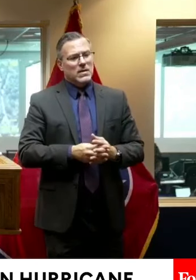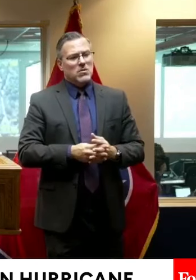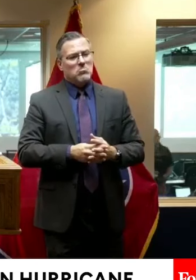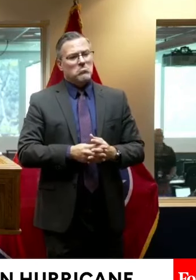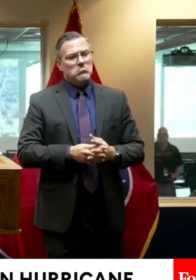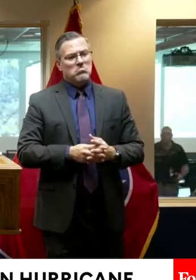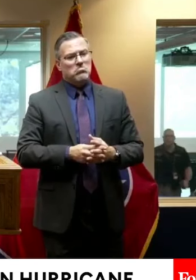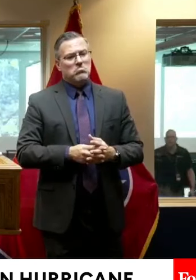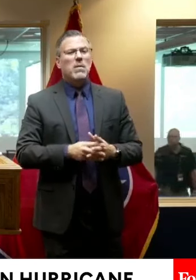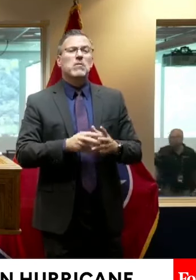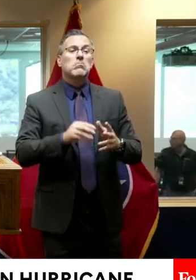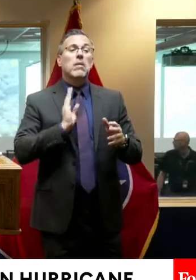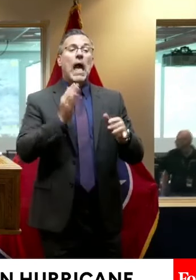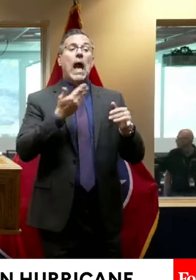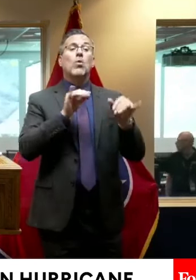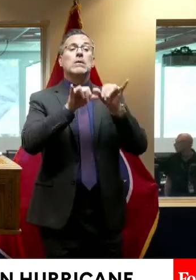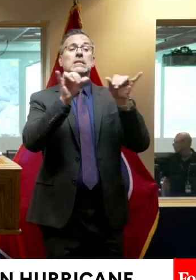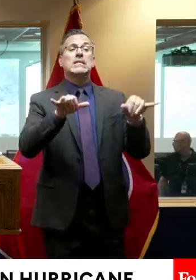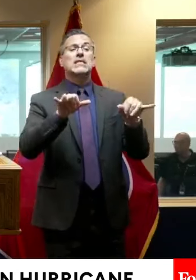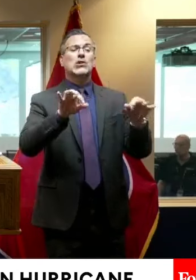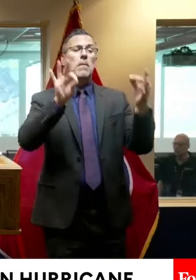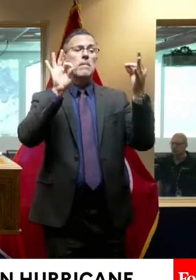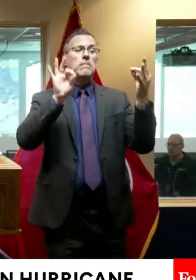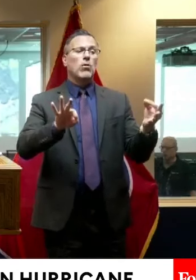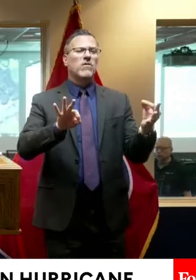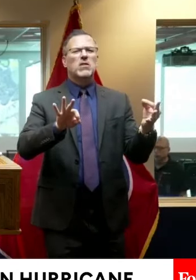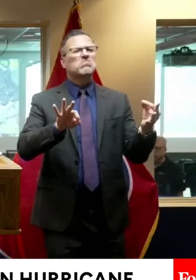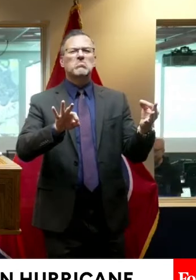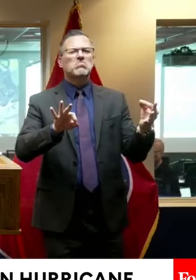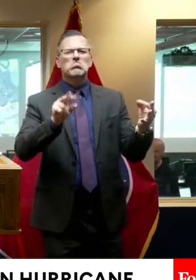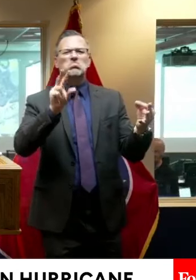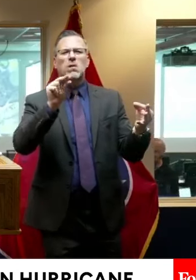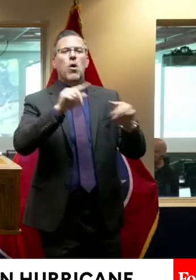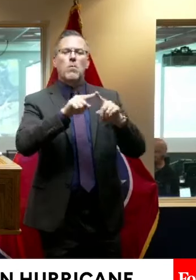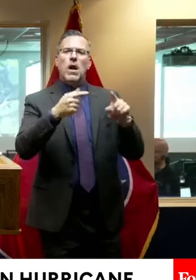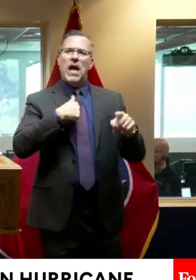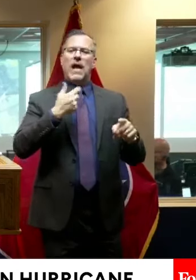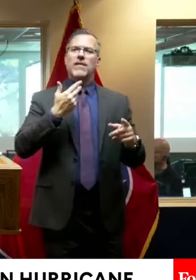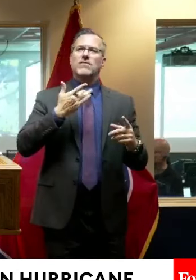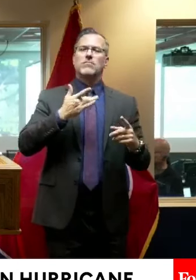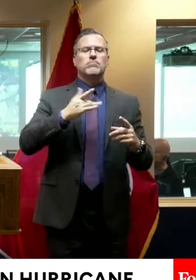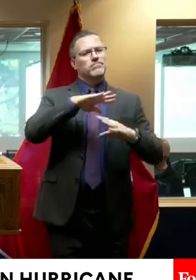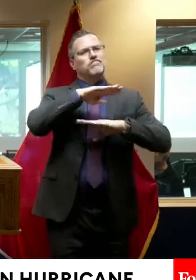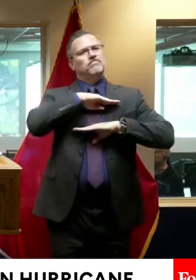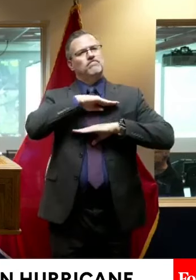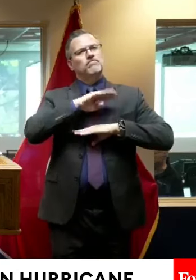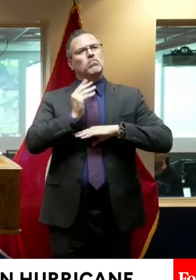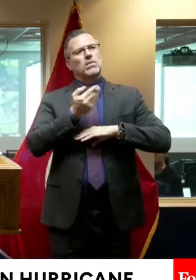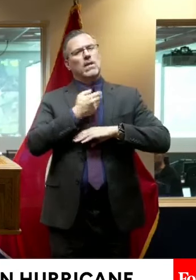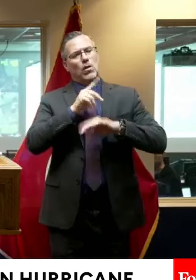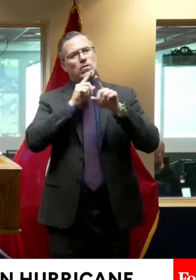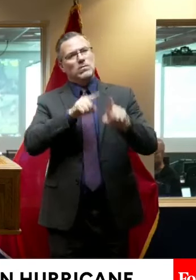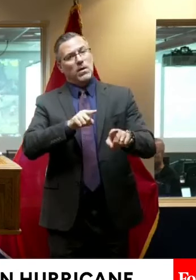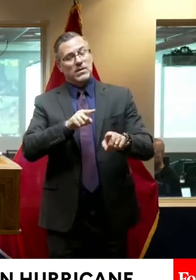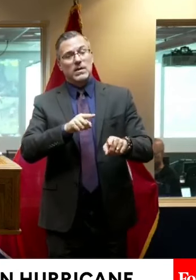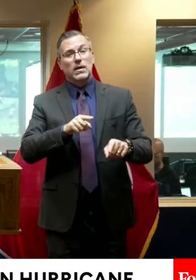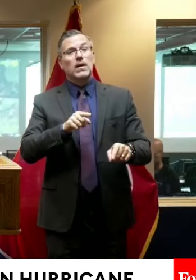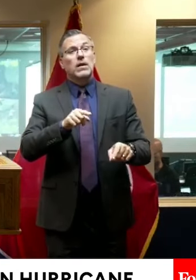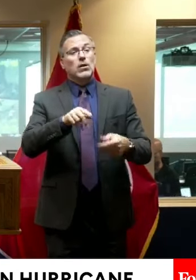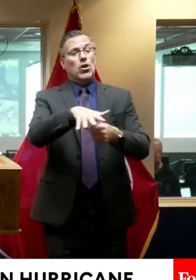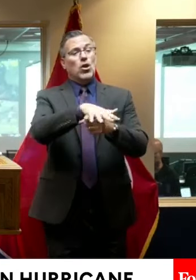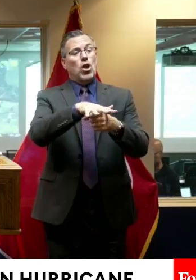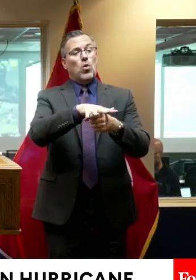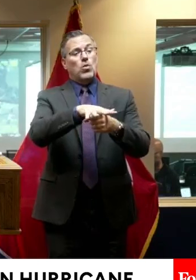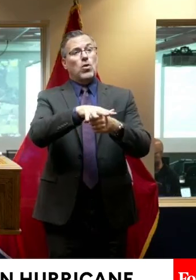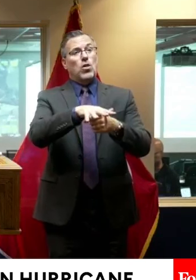Nothing's perfect, but I've been really pleased with the response. I've gotten really strong feedback from local